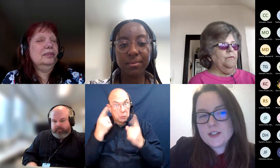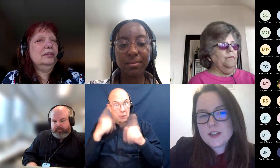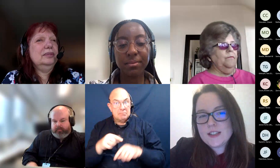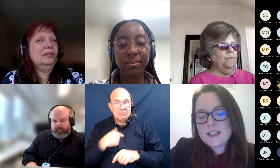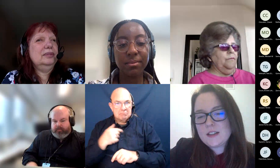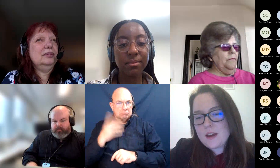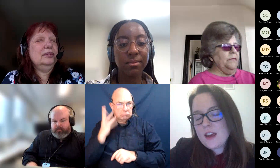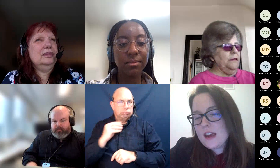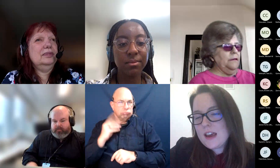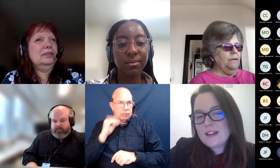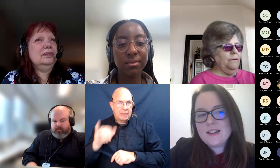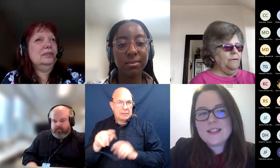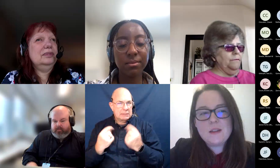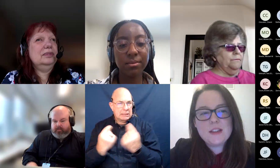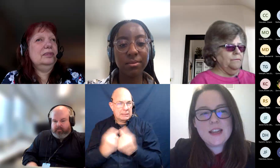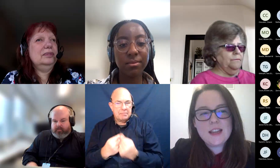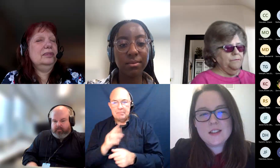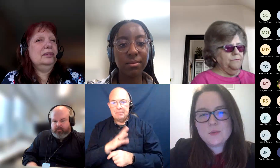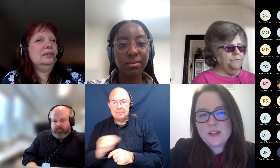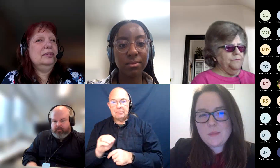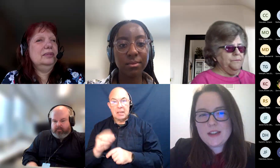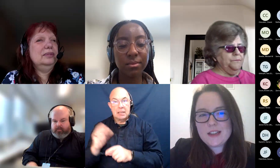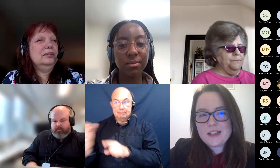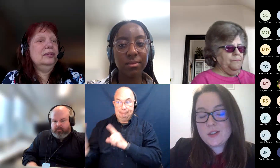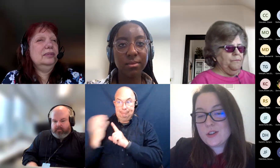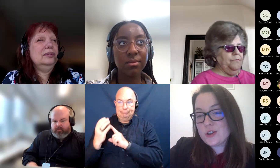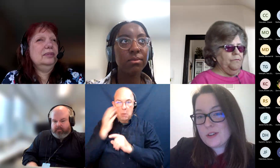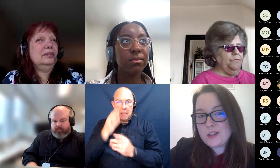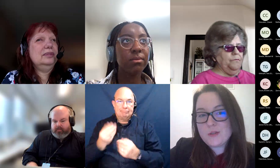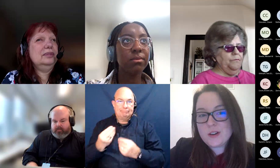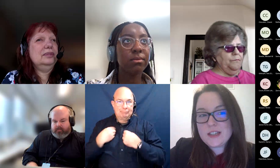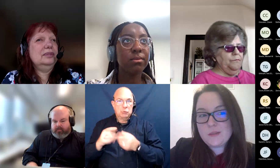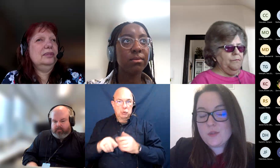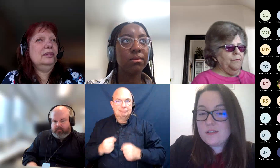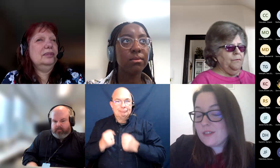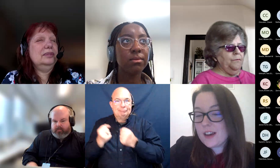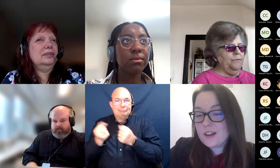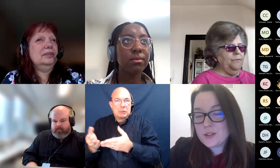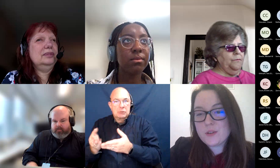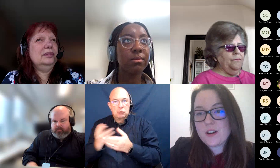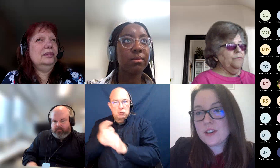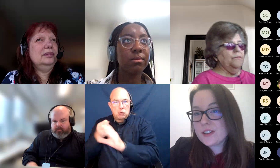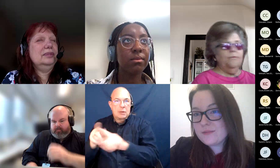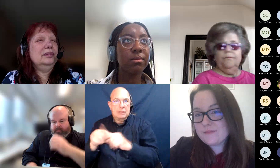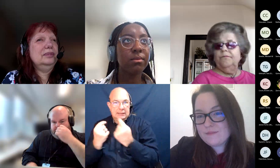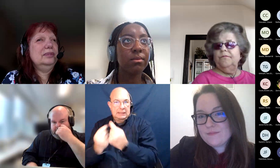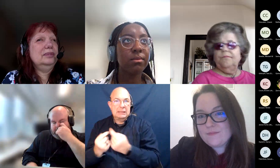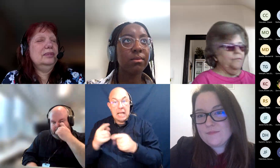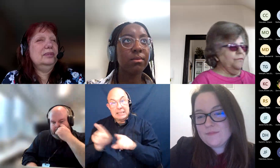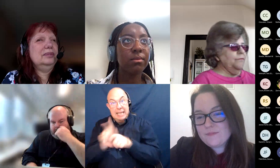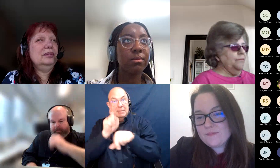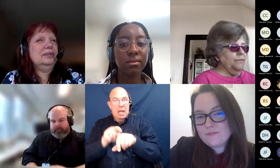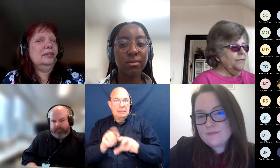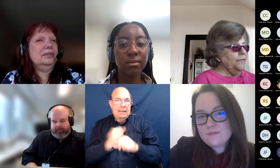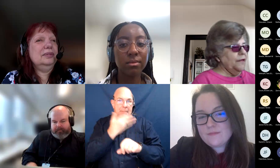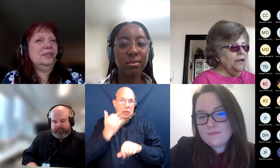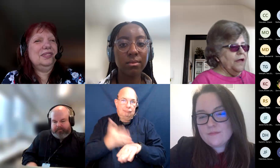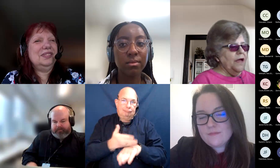lot of experience on this team, and an assignment like this will allow me to continue contributing to our team while I also recover.